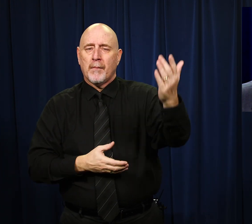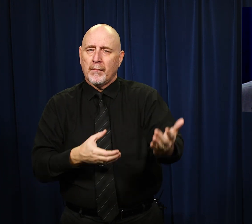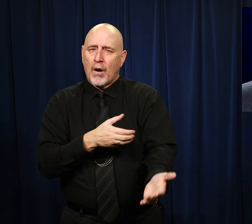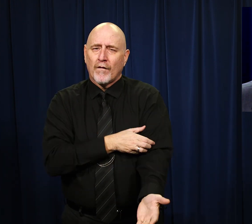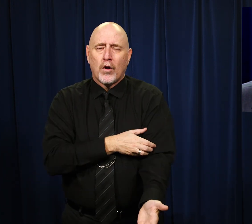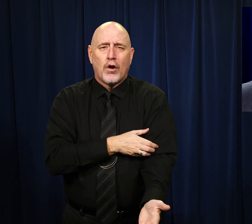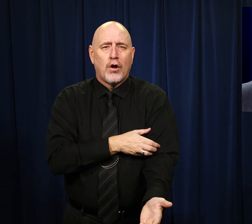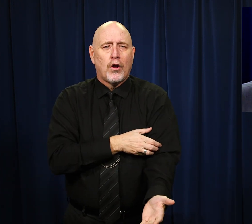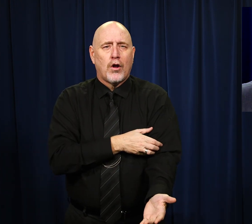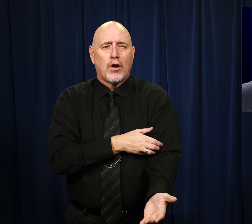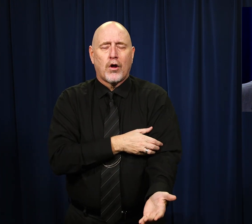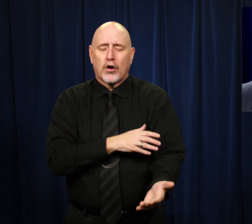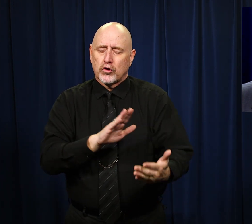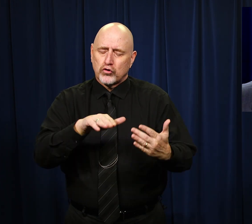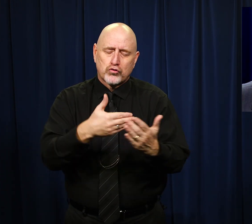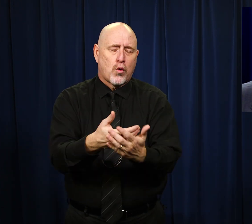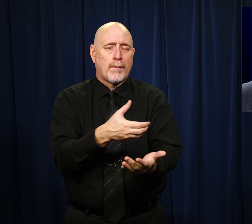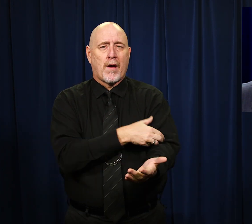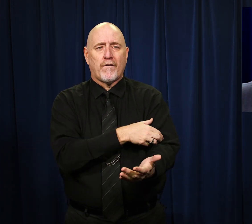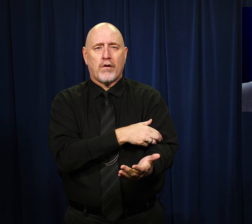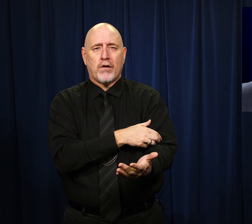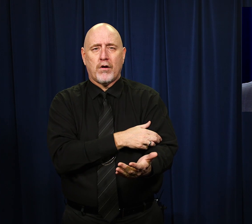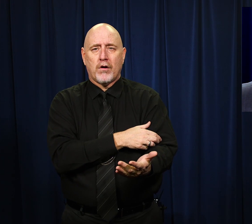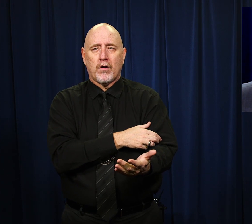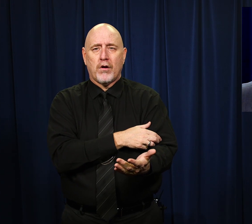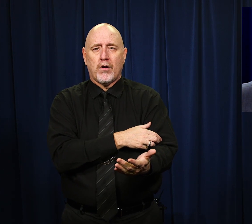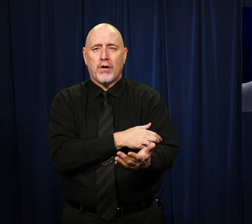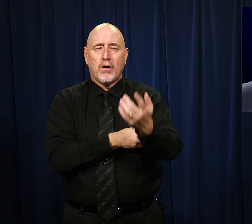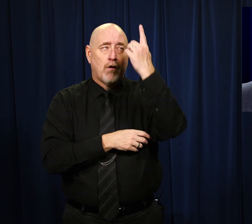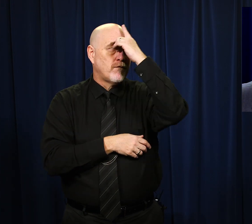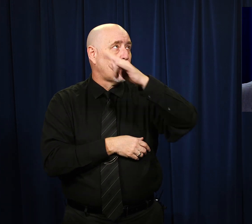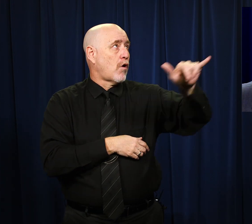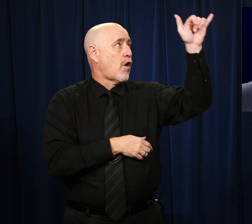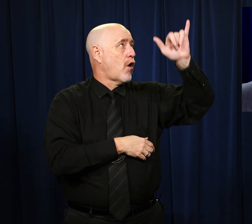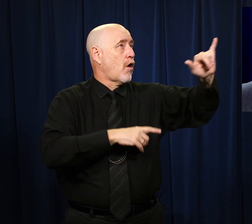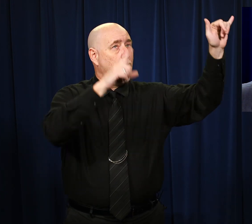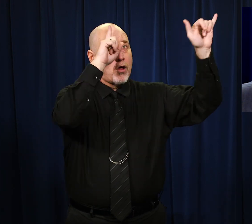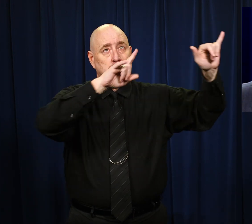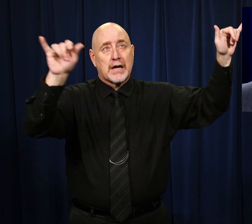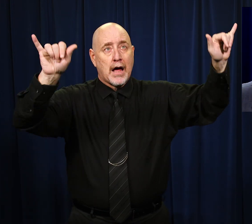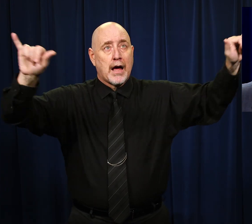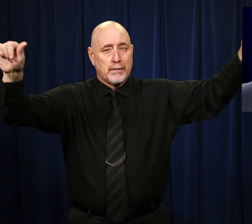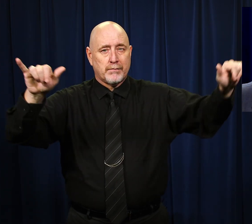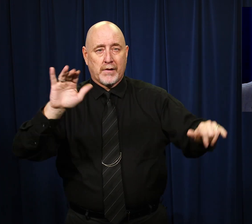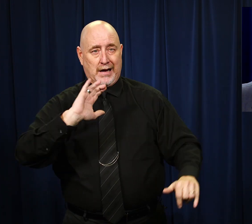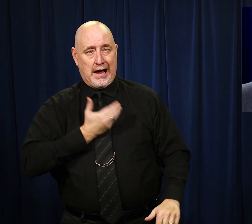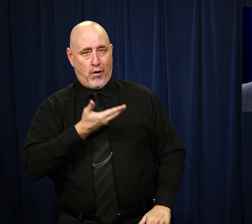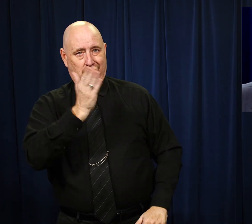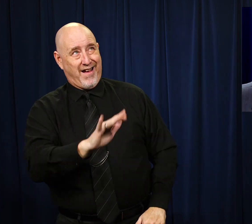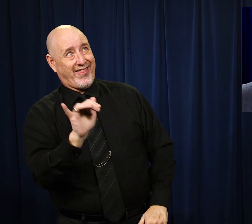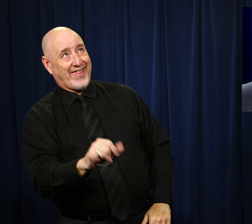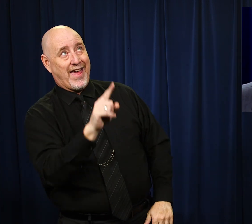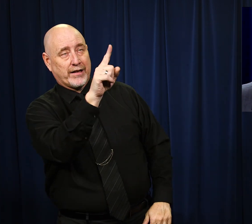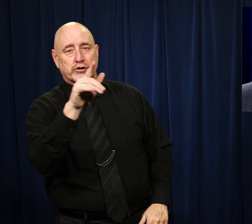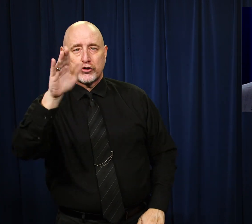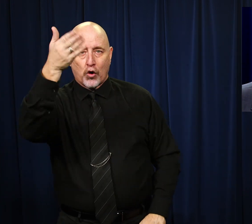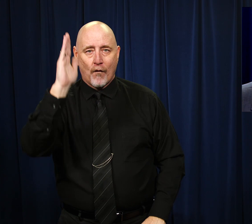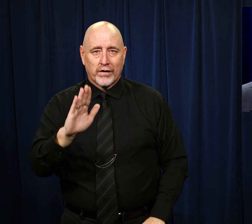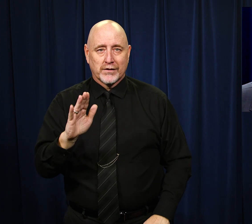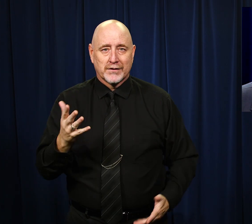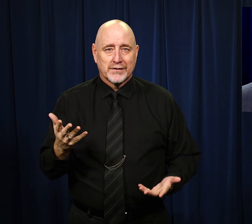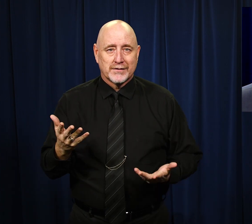Powerful, totally powerful for all time. That's our God. That is Jehovah